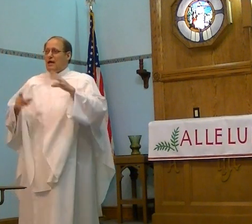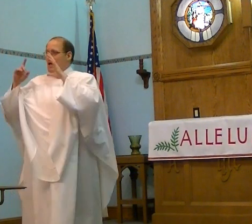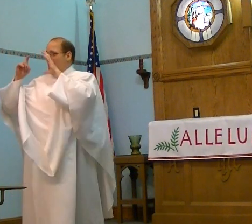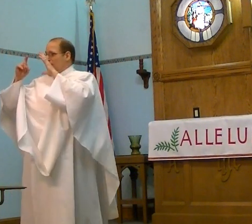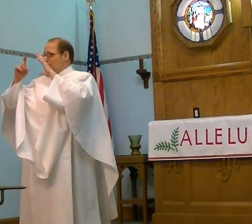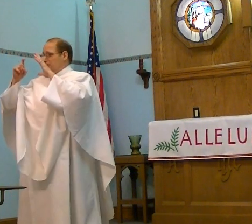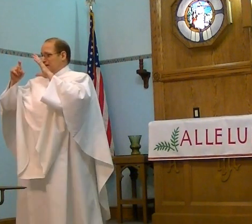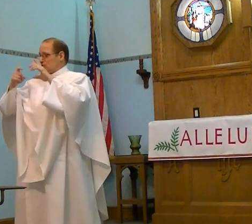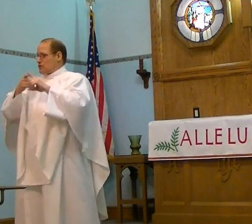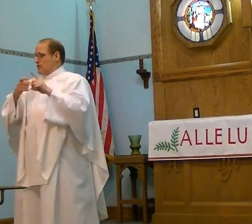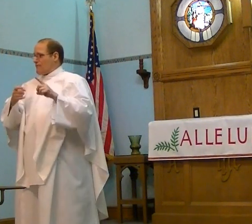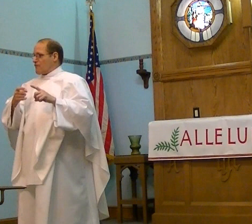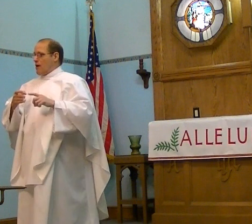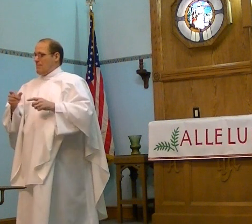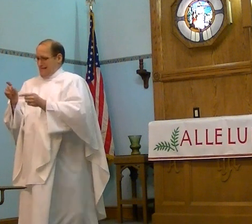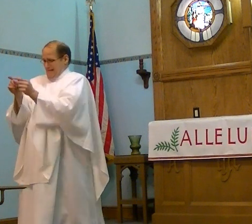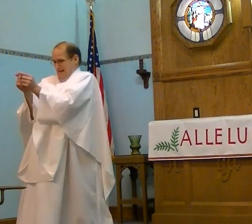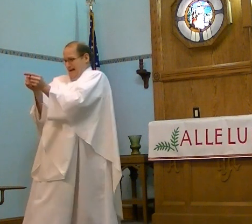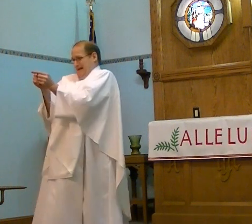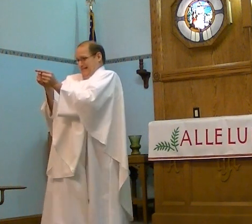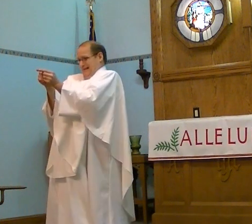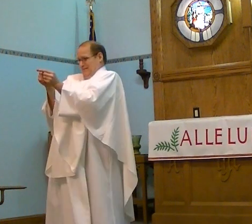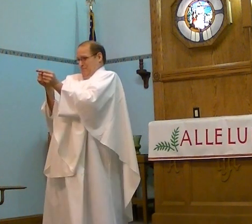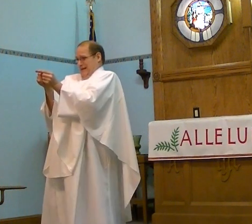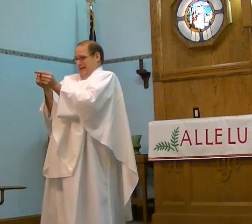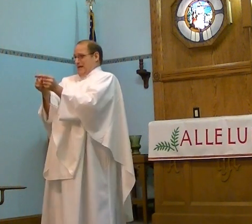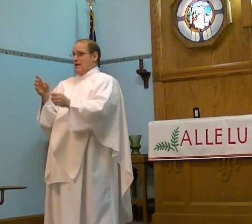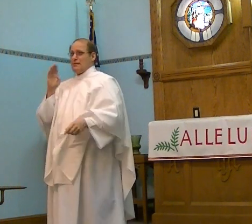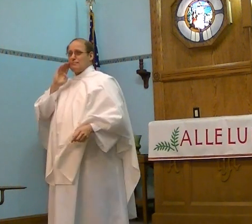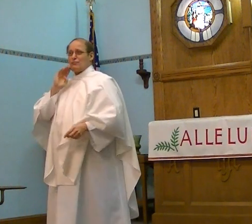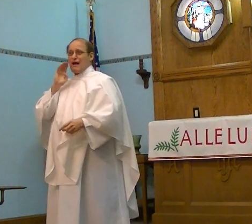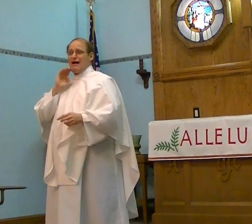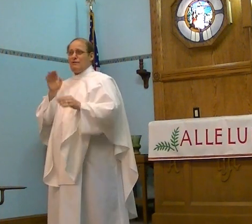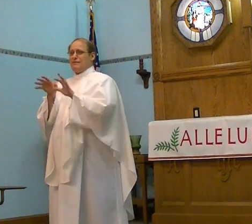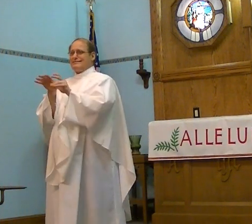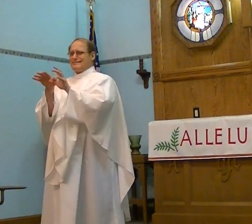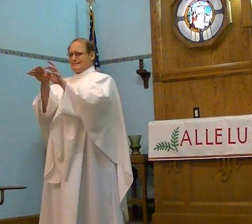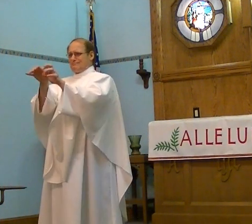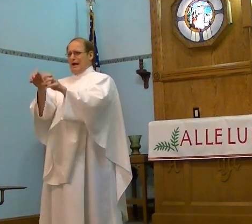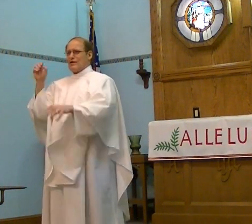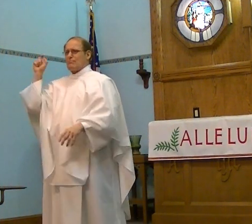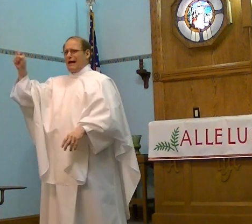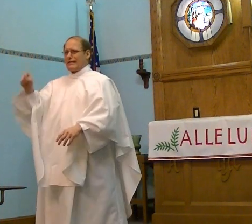The picture from a little bitty brown spider bite.